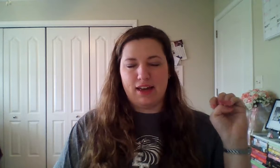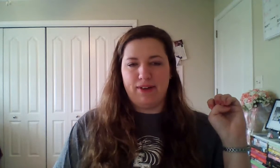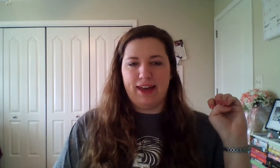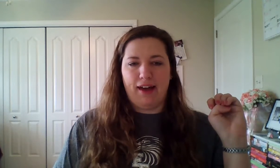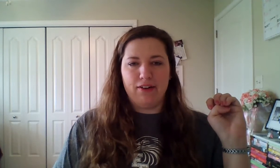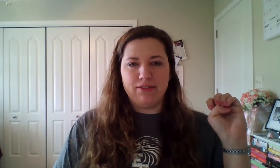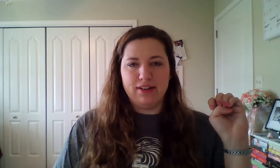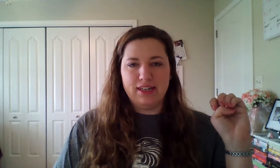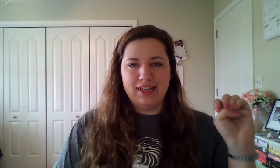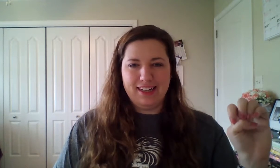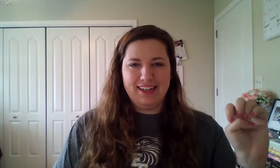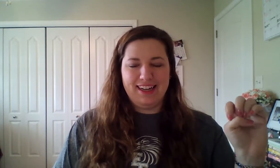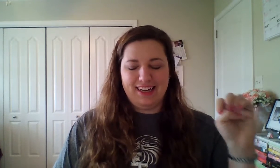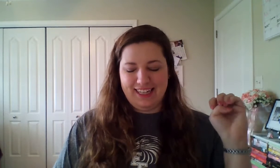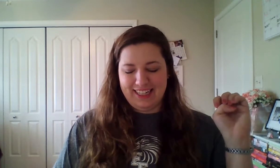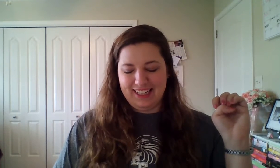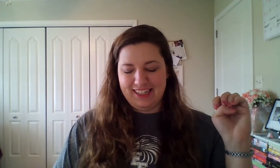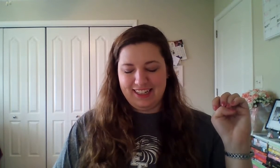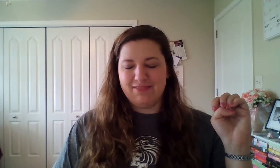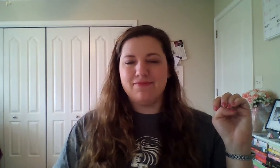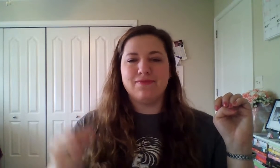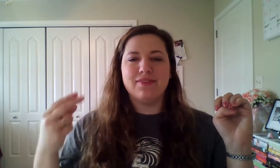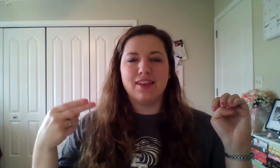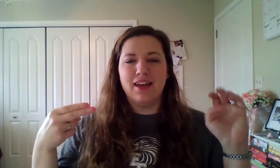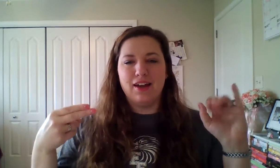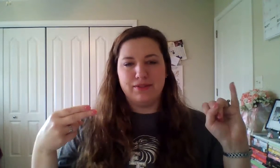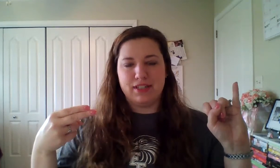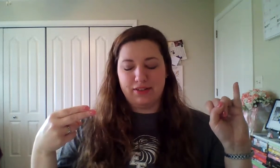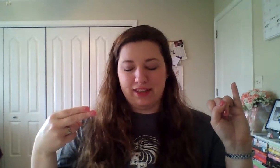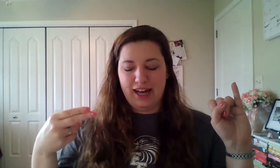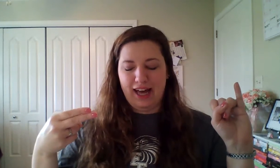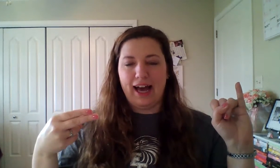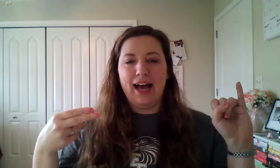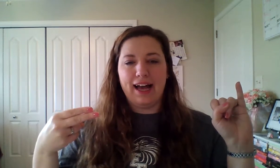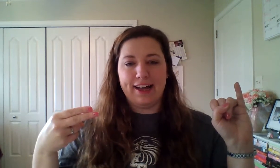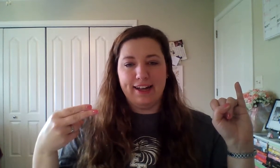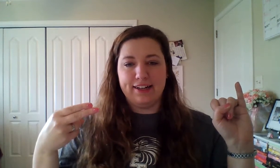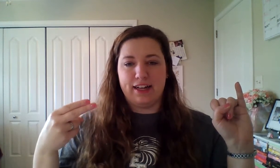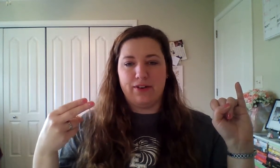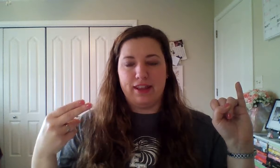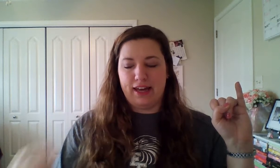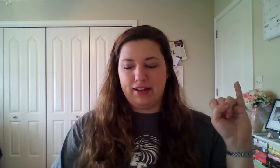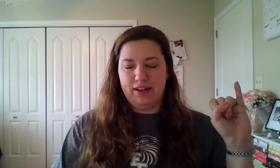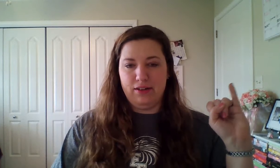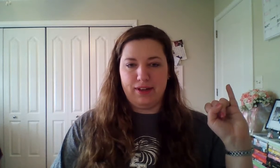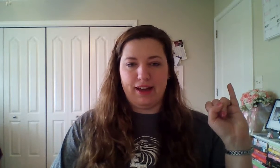we have E. We start with hi and take away that huh, we